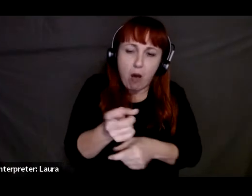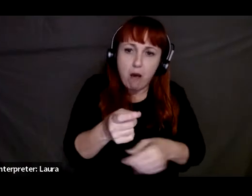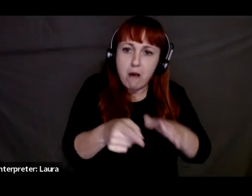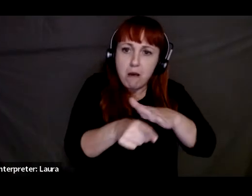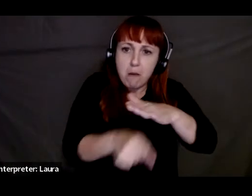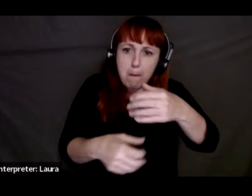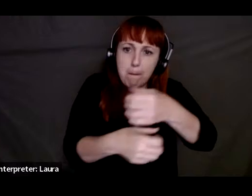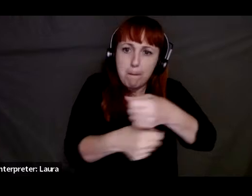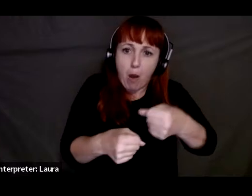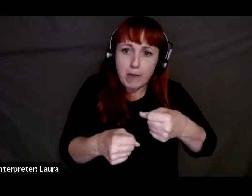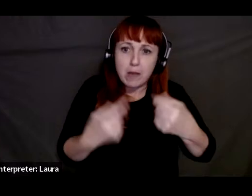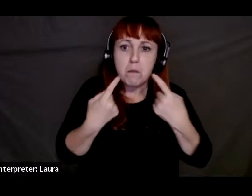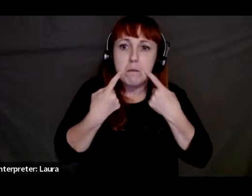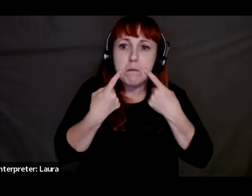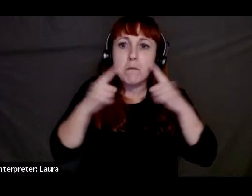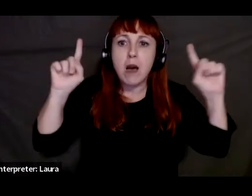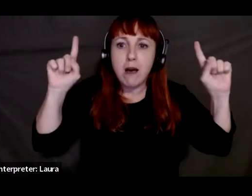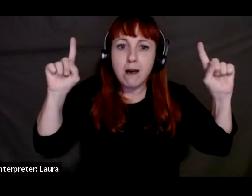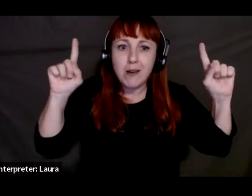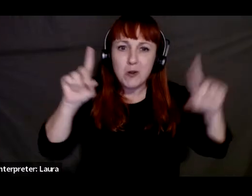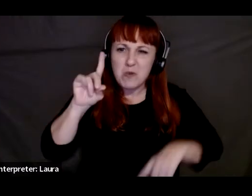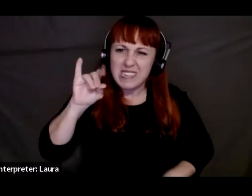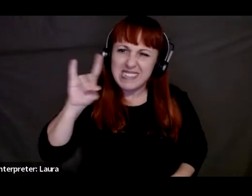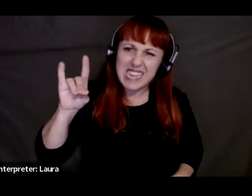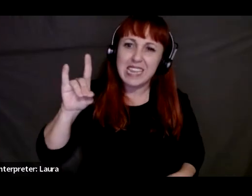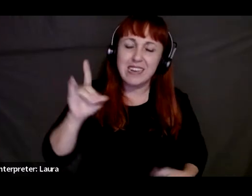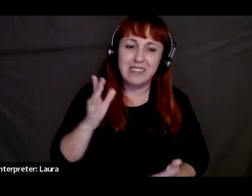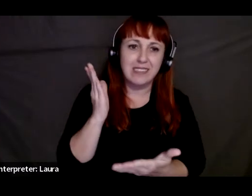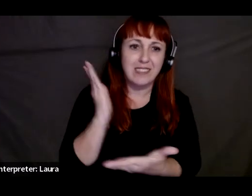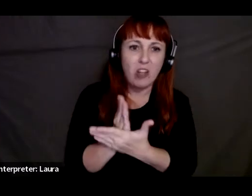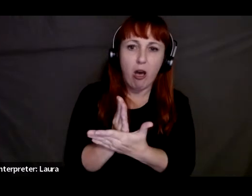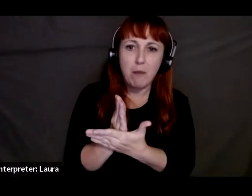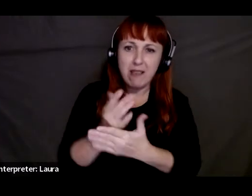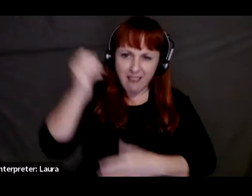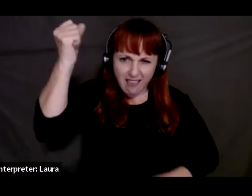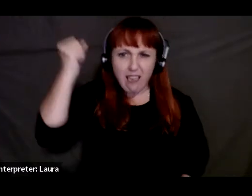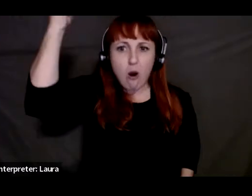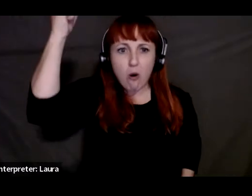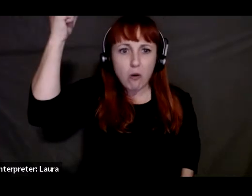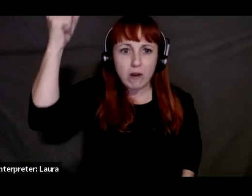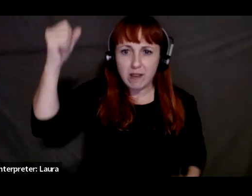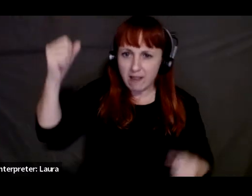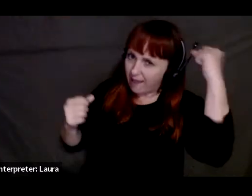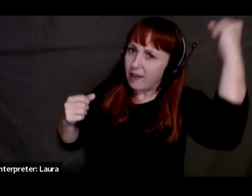did. We did. Eo?